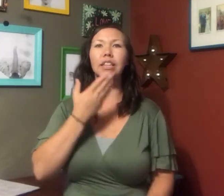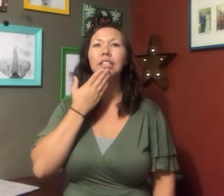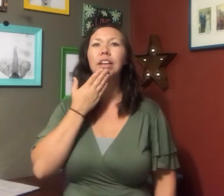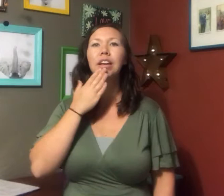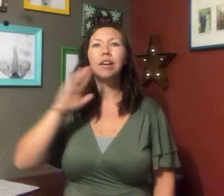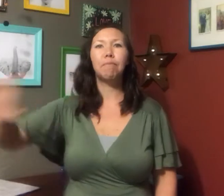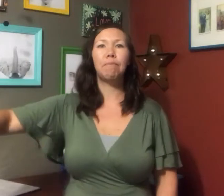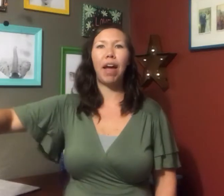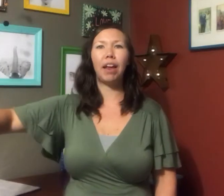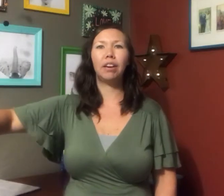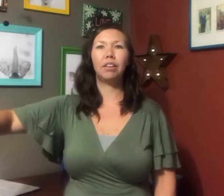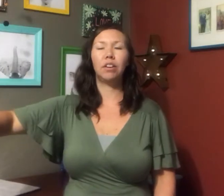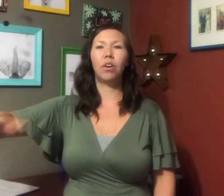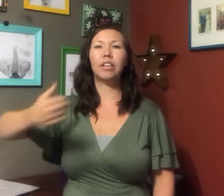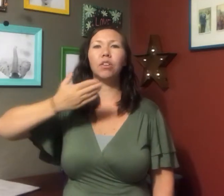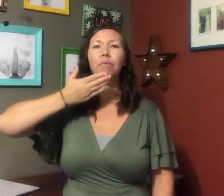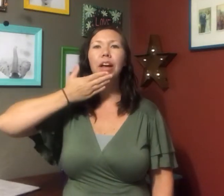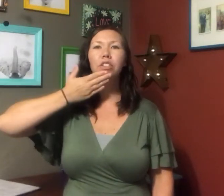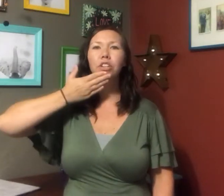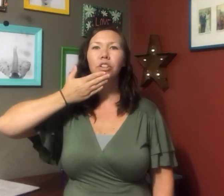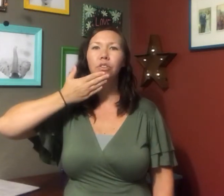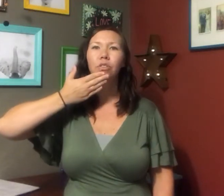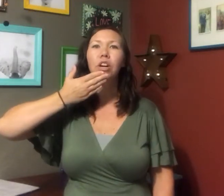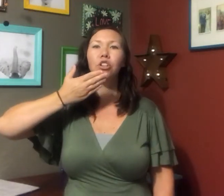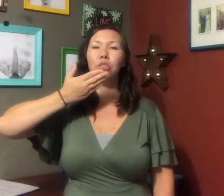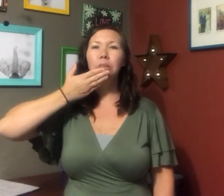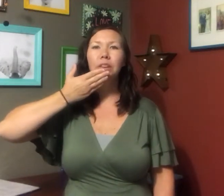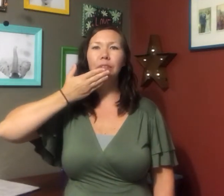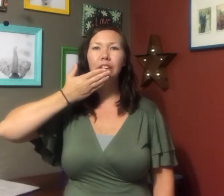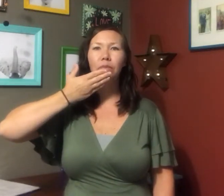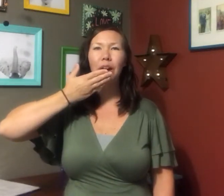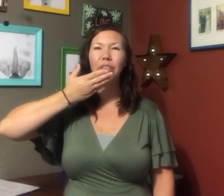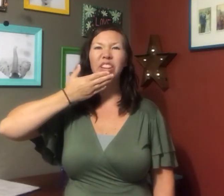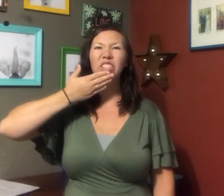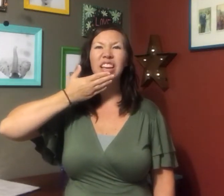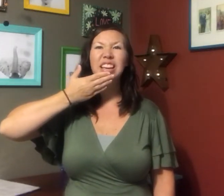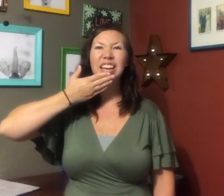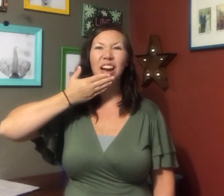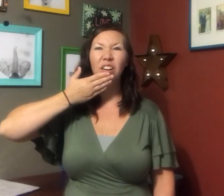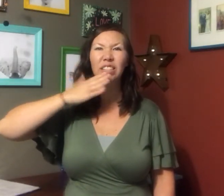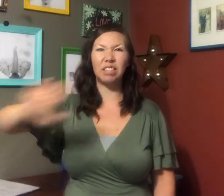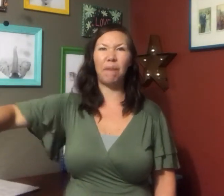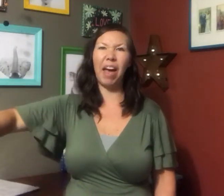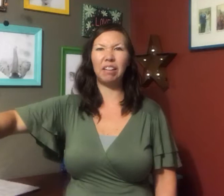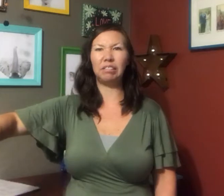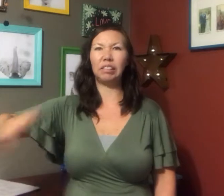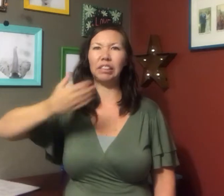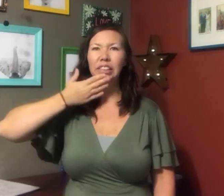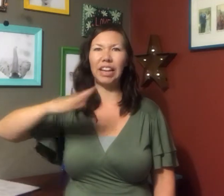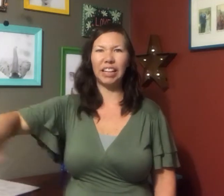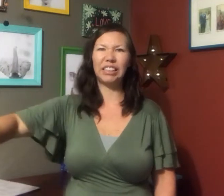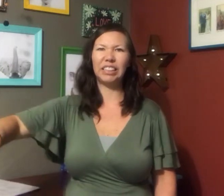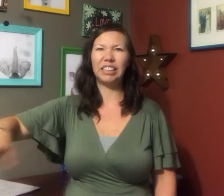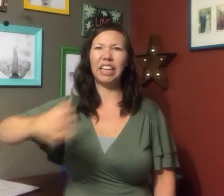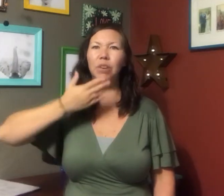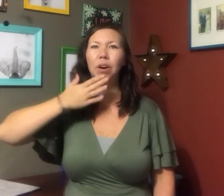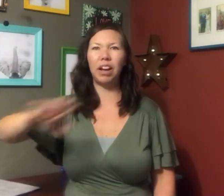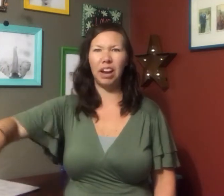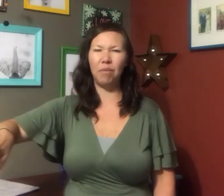this. Bad. Okay, so imagine you just put something in your mouth and you're taking it out because it's bad. Ugh, yuck. Okay, you want to kind of make